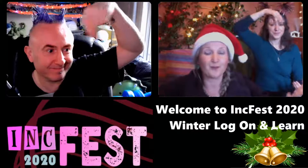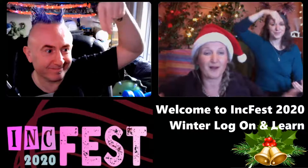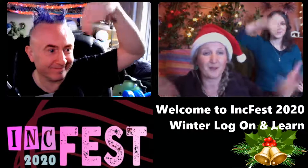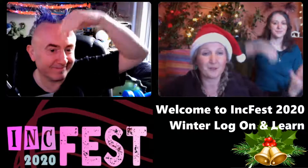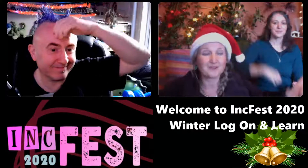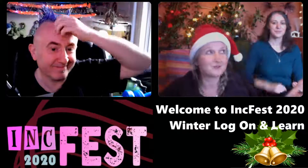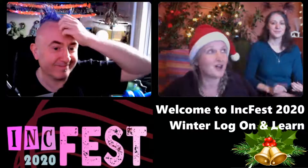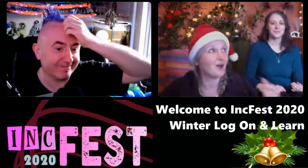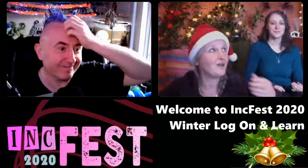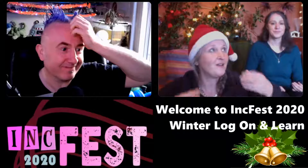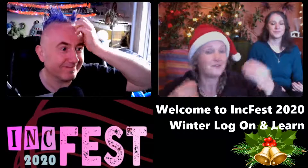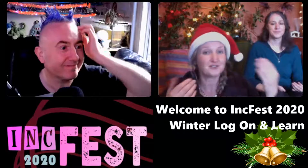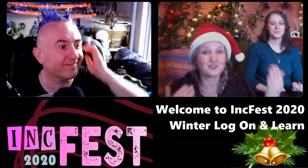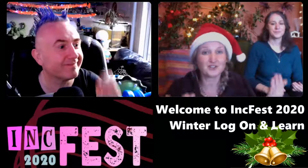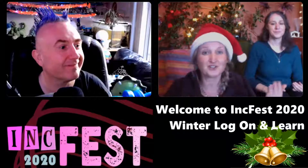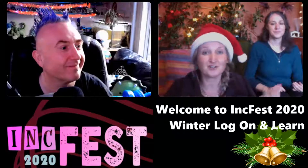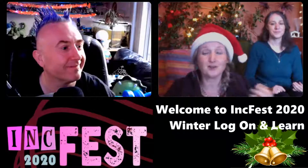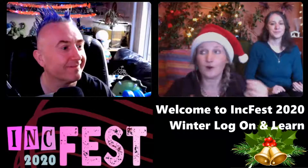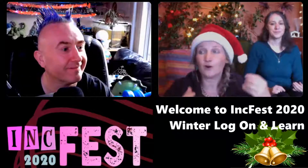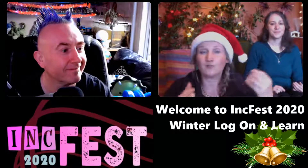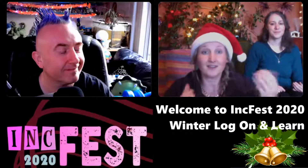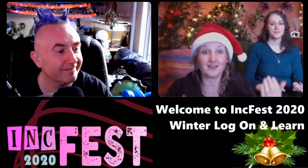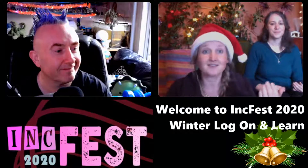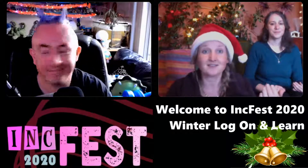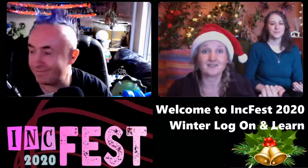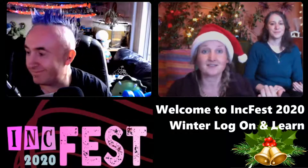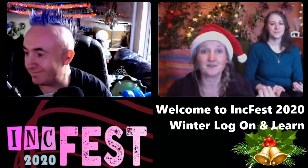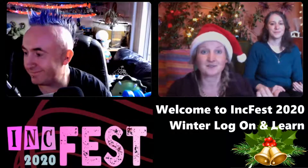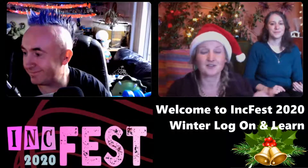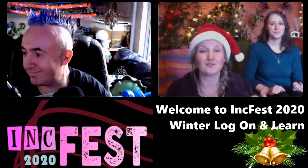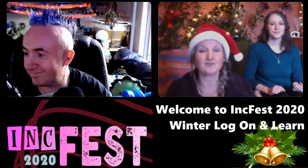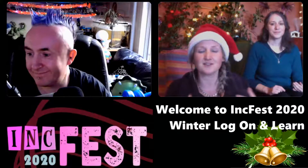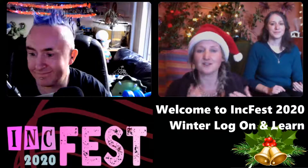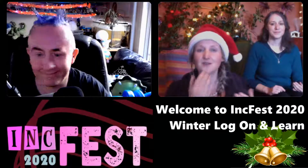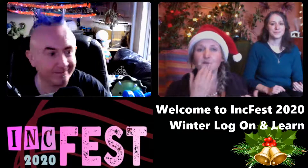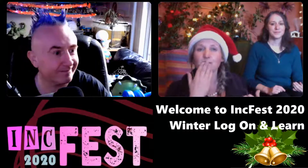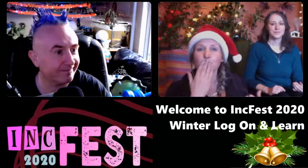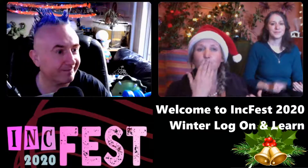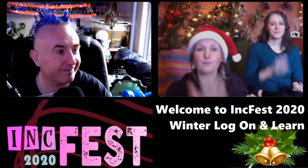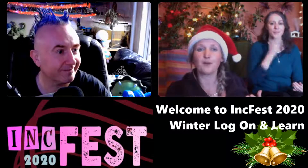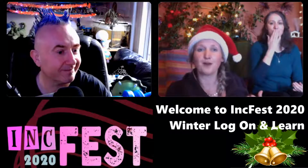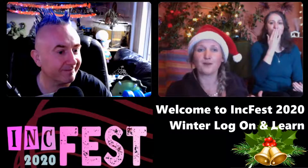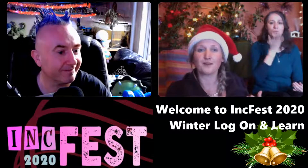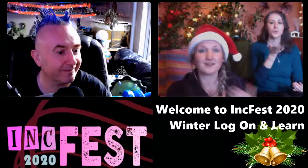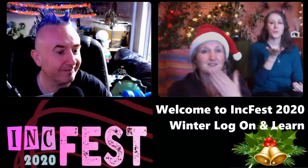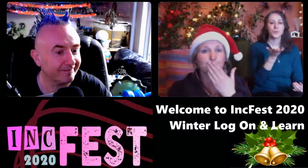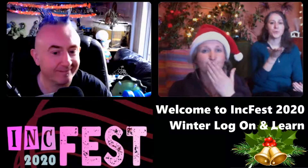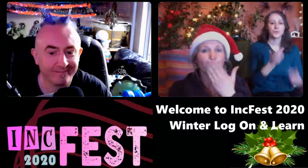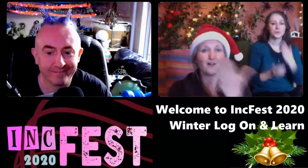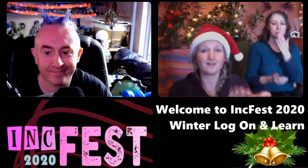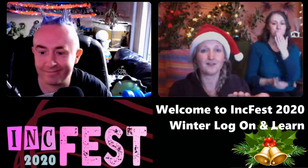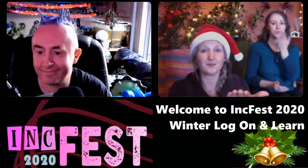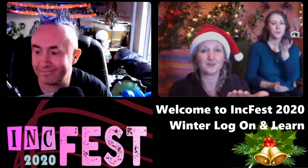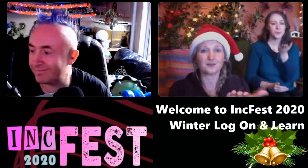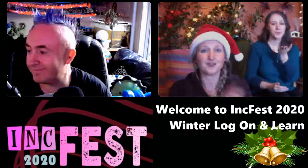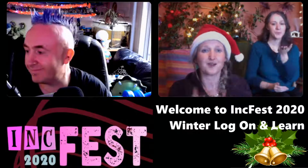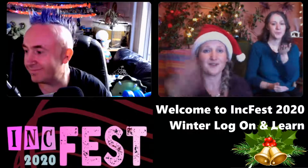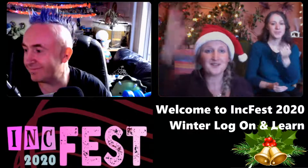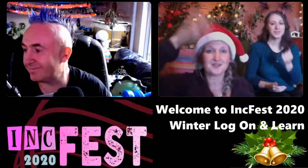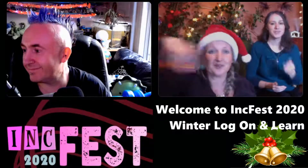the mistletoe, the tradition of kissing under the mistletoe. This year we'll be blowing kisses under the mistletoe. So here